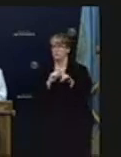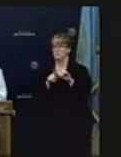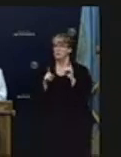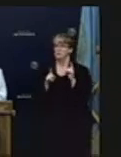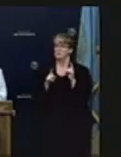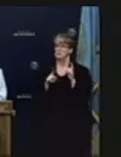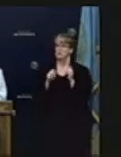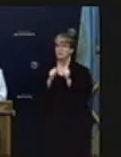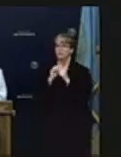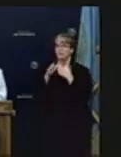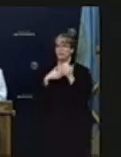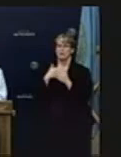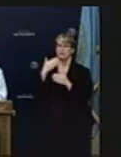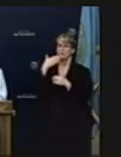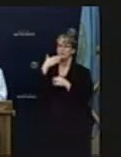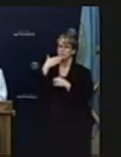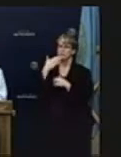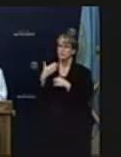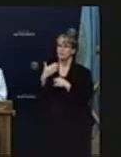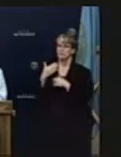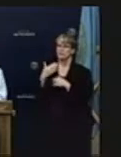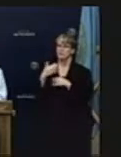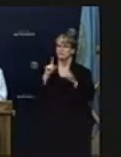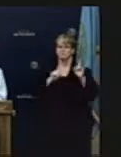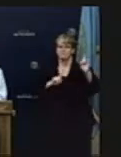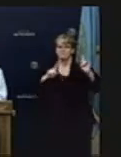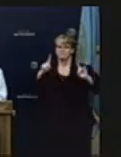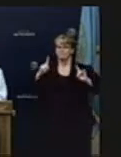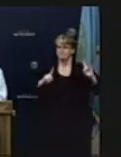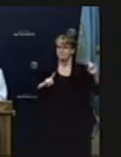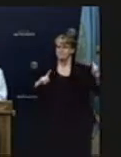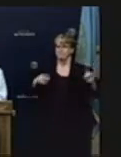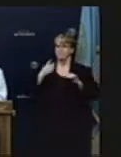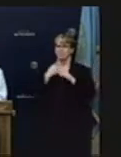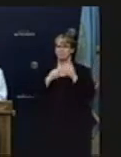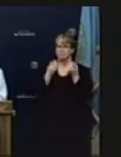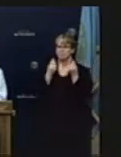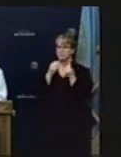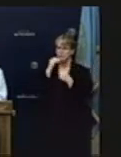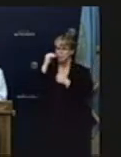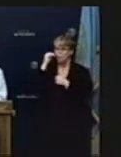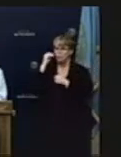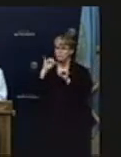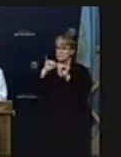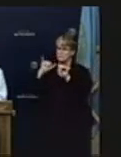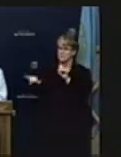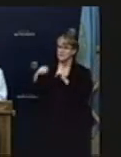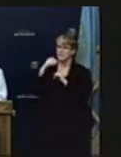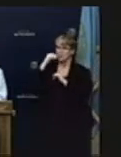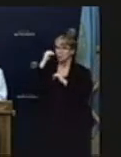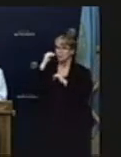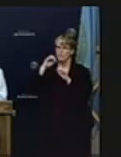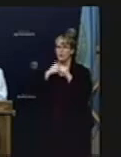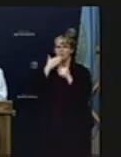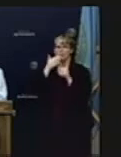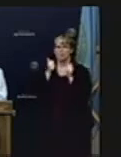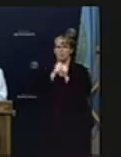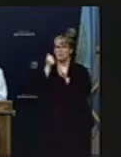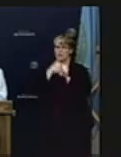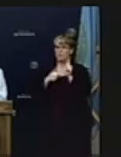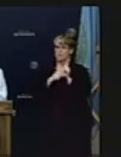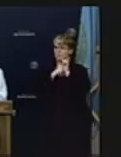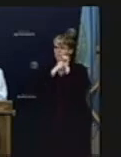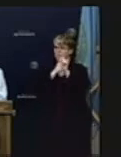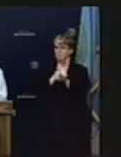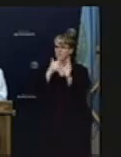of all the really good social distancing that's been going on and how great everyone's been with complying with that